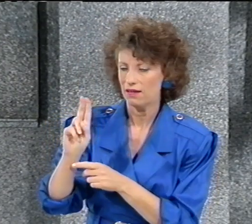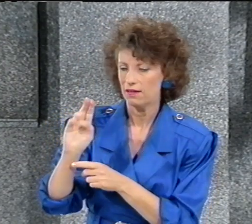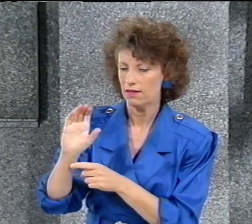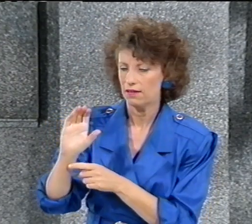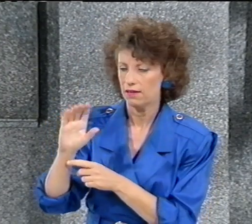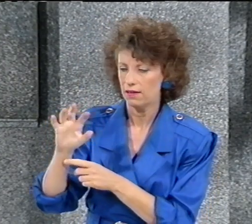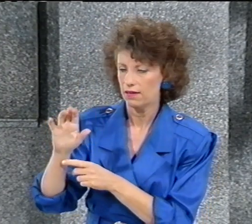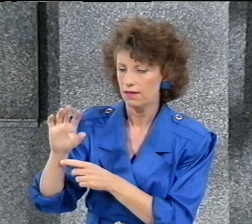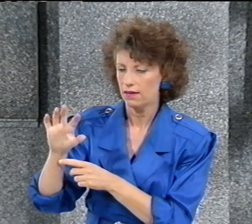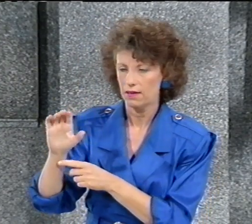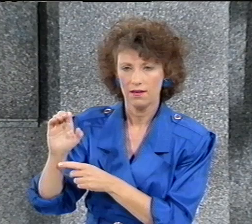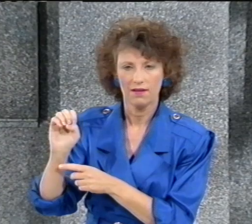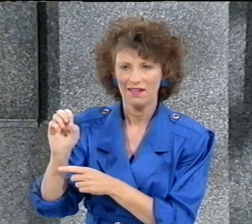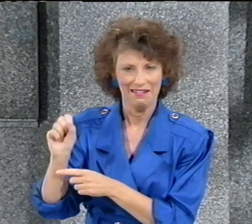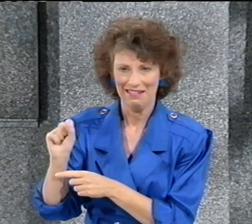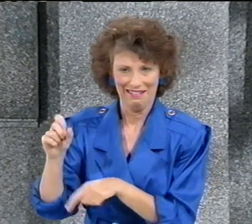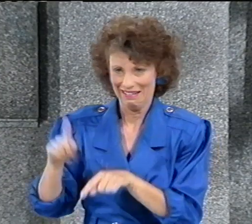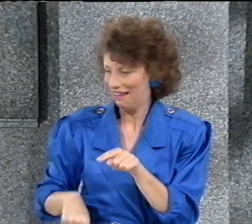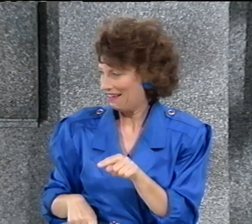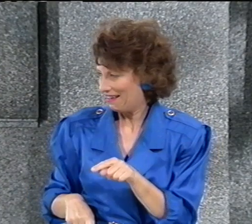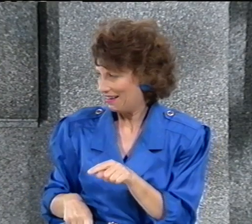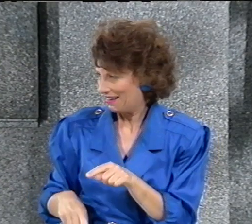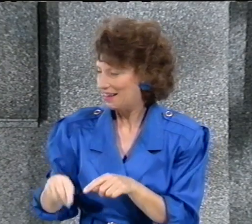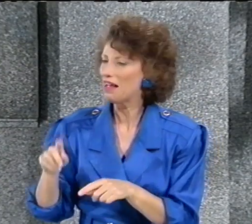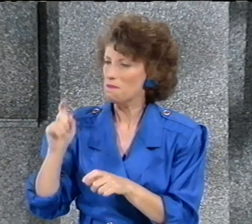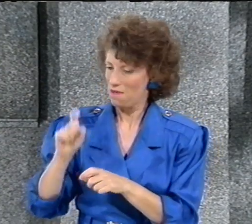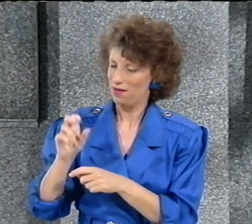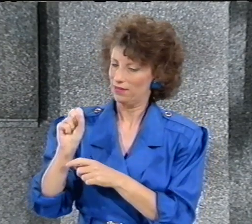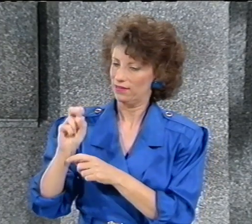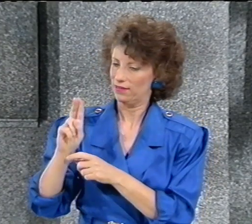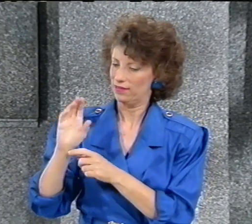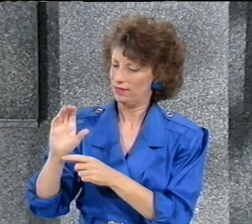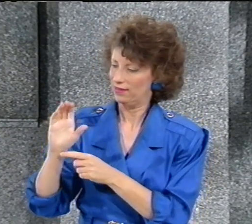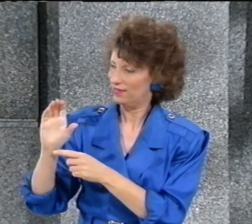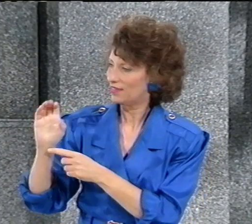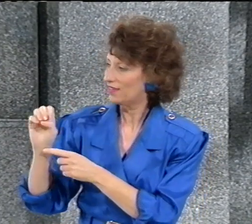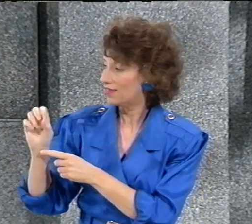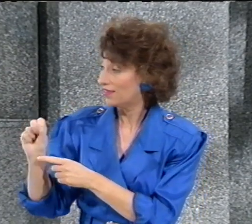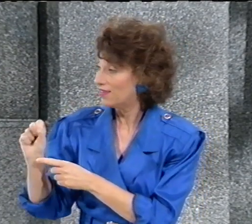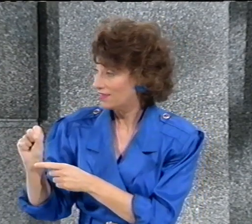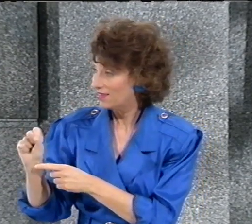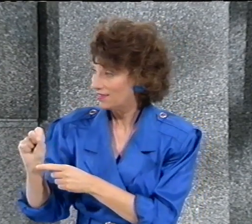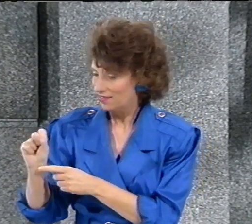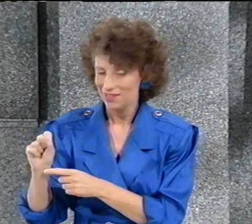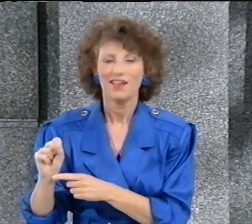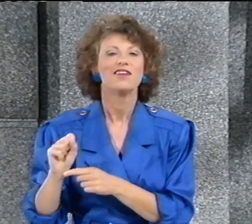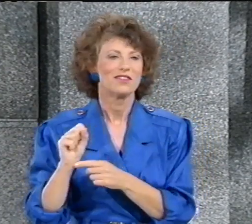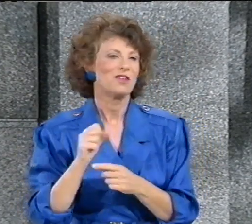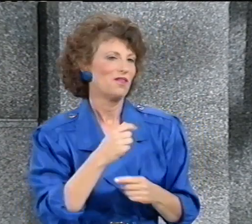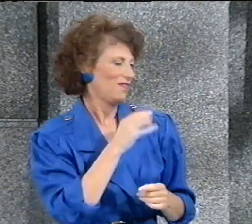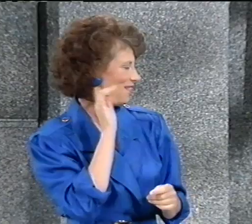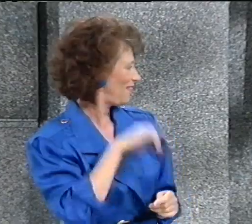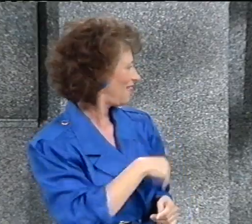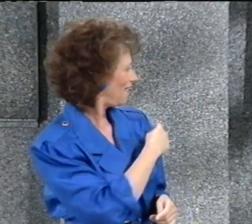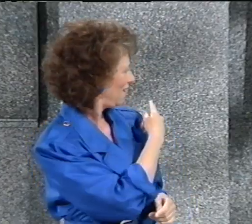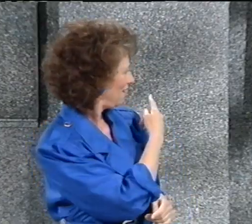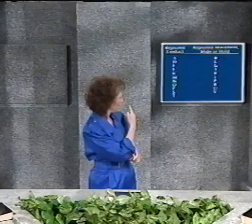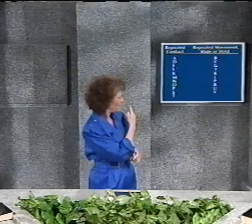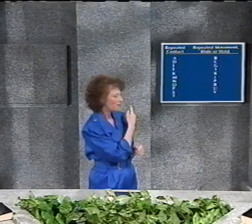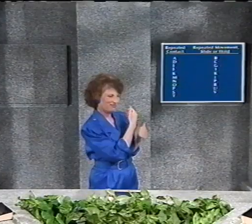the contact. And we can't do that because there's no place where the thumb touches the hand.